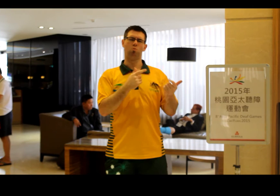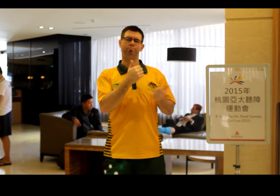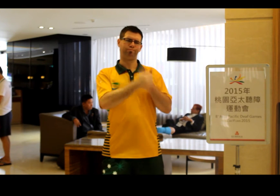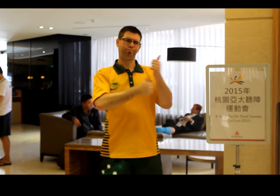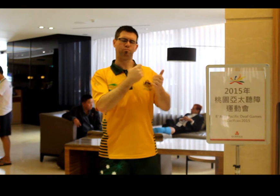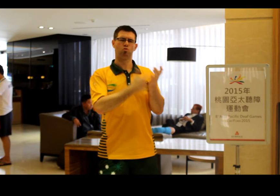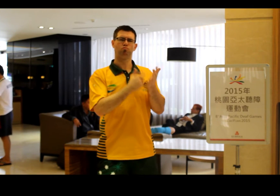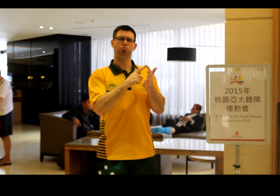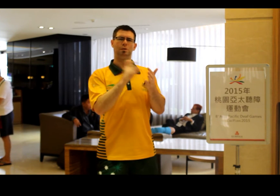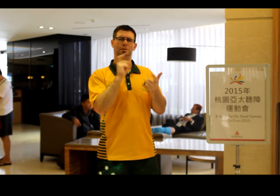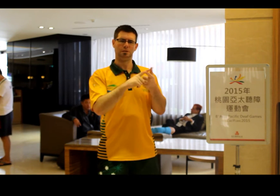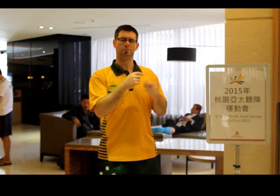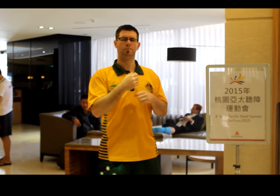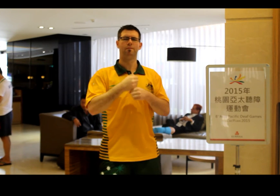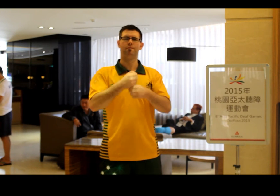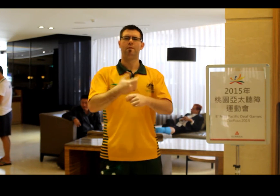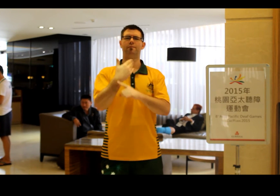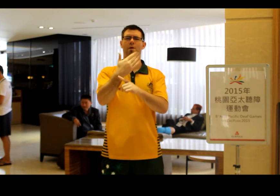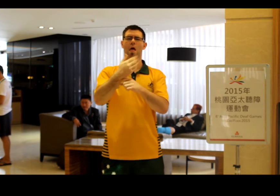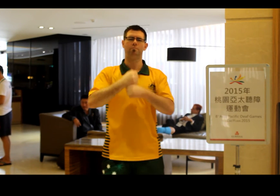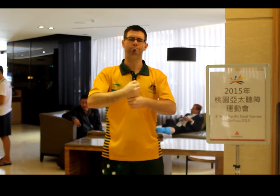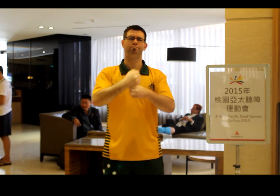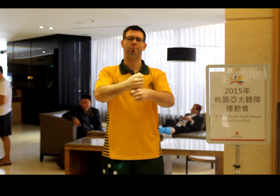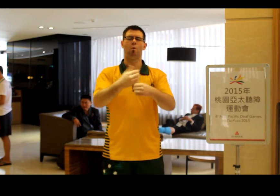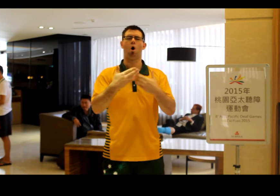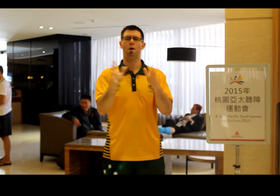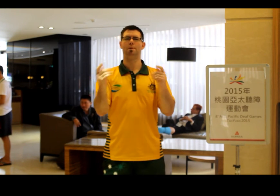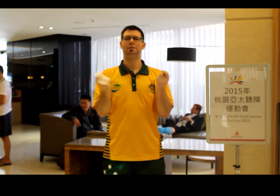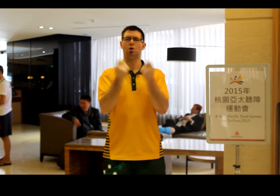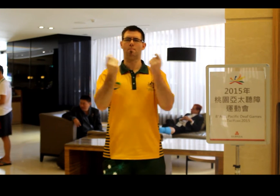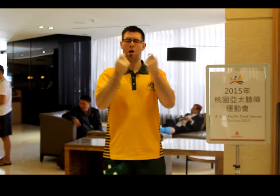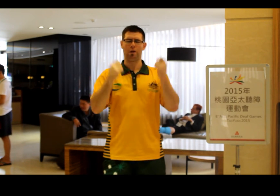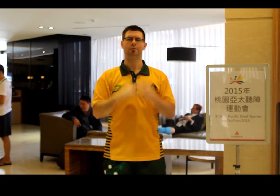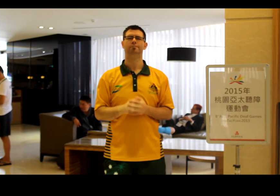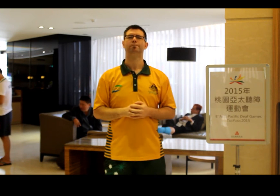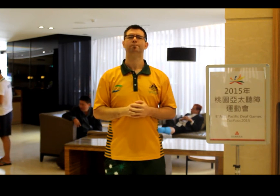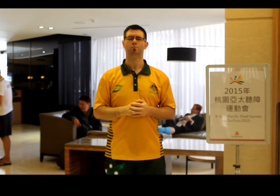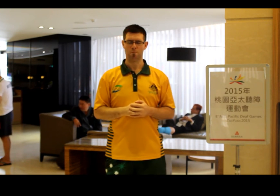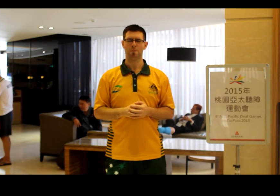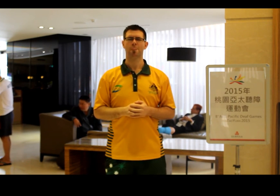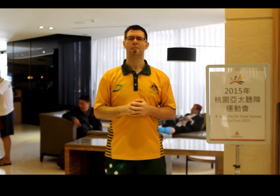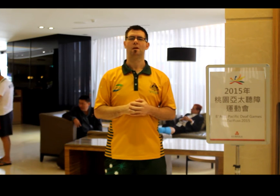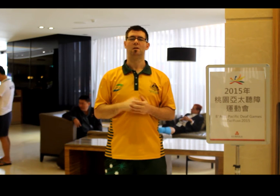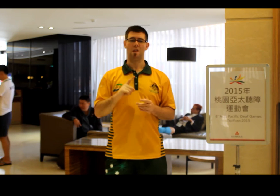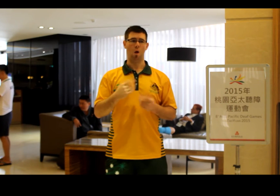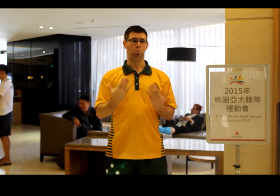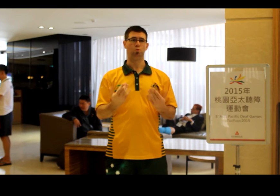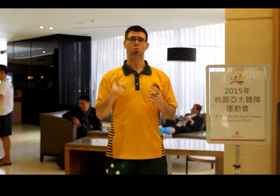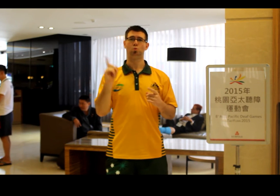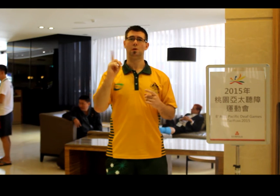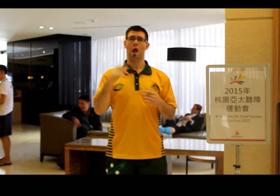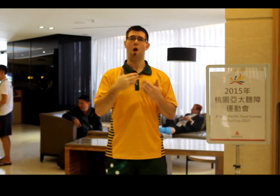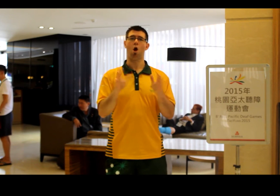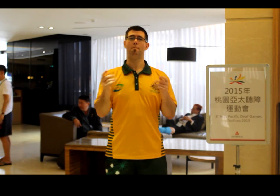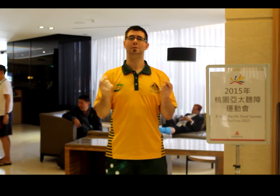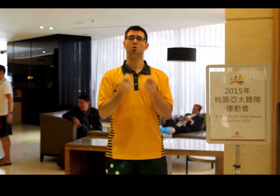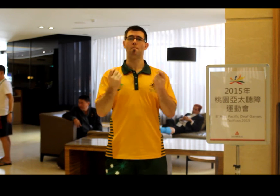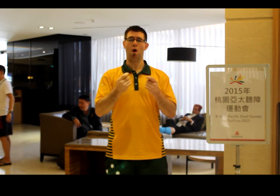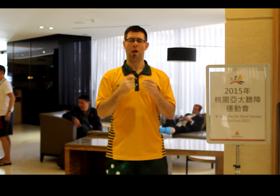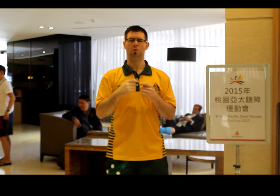sport. So well done, Rhys, being flag bearer for the opening ceremony. A great honour. So, as